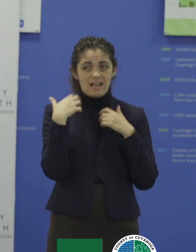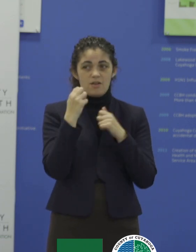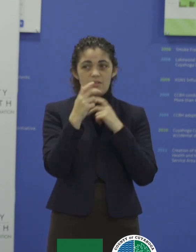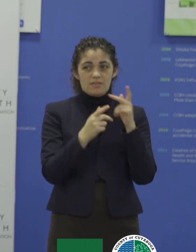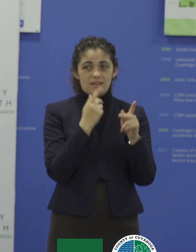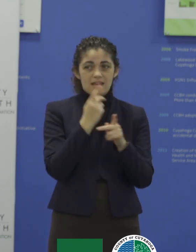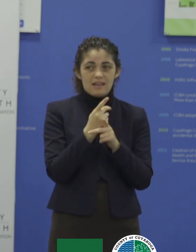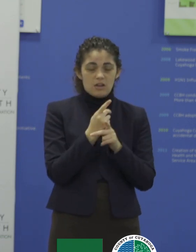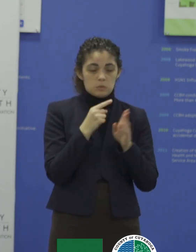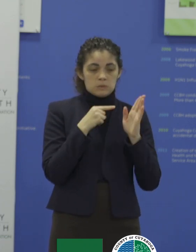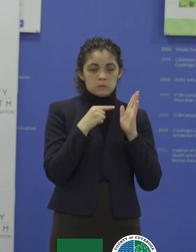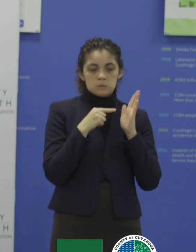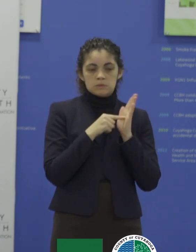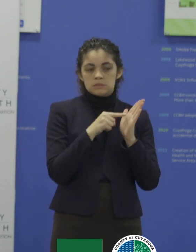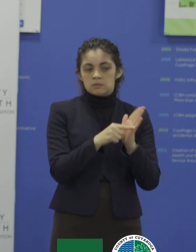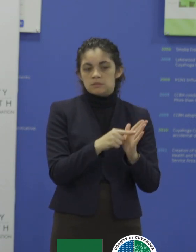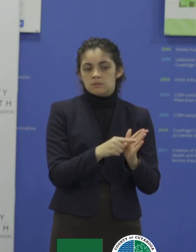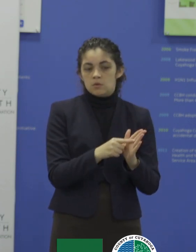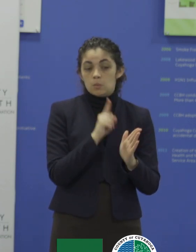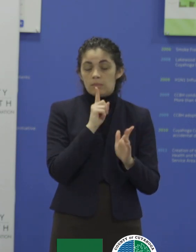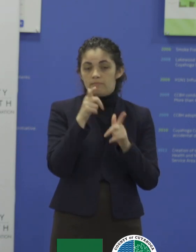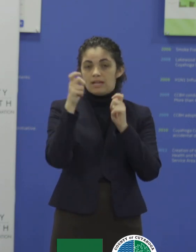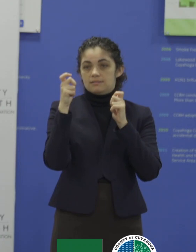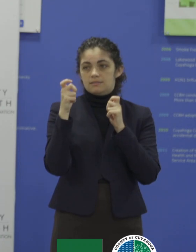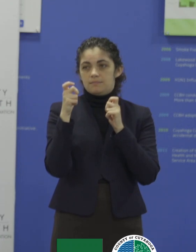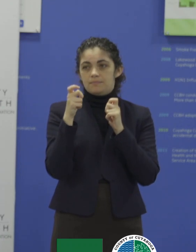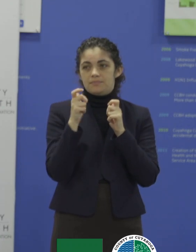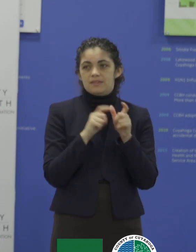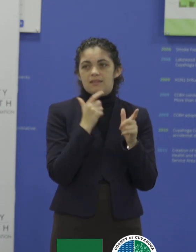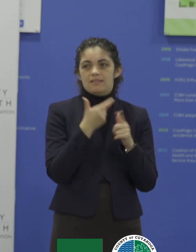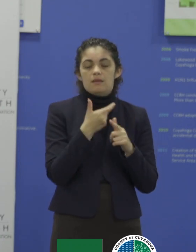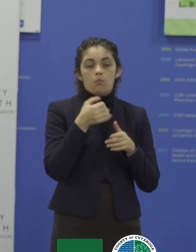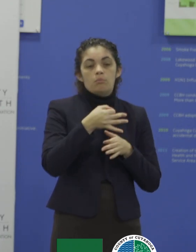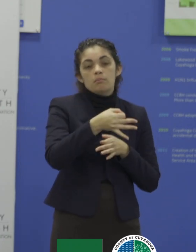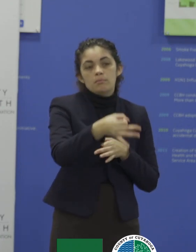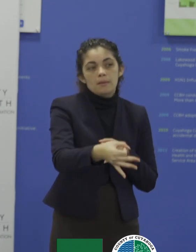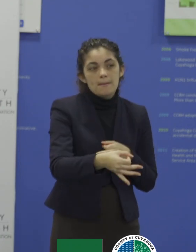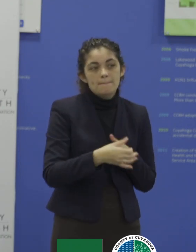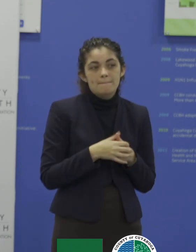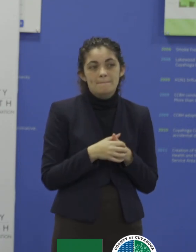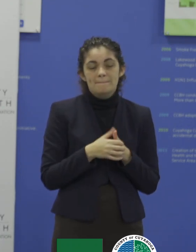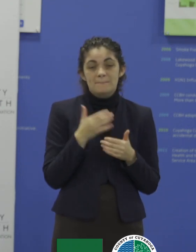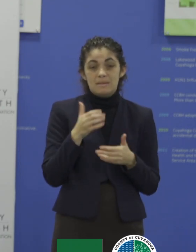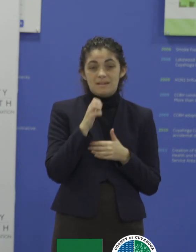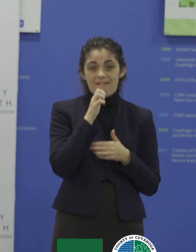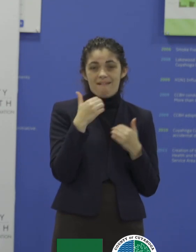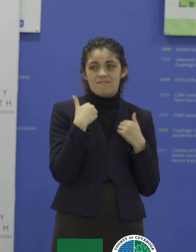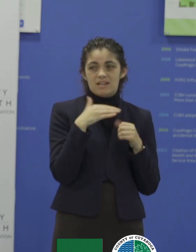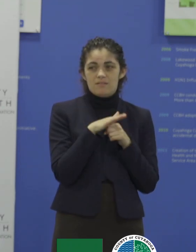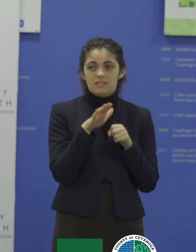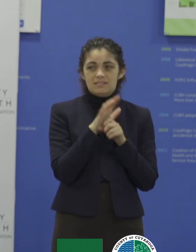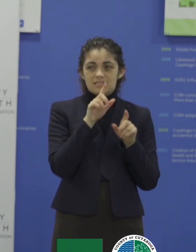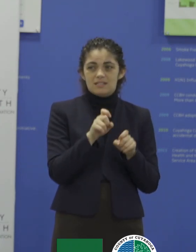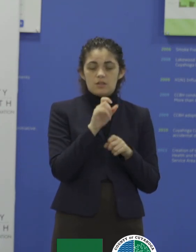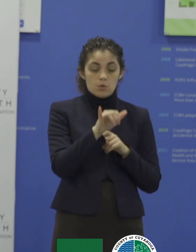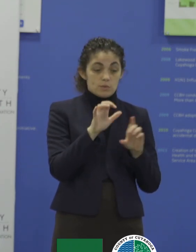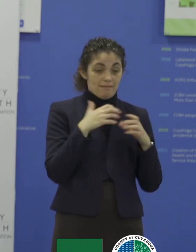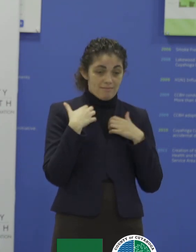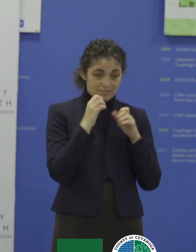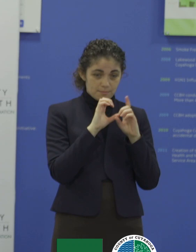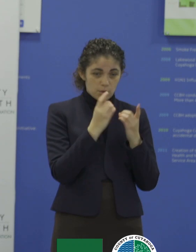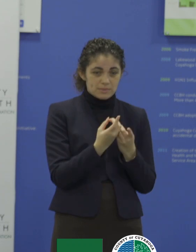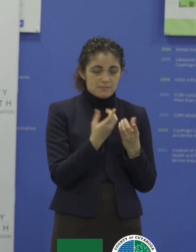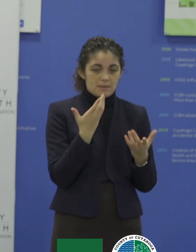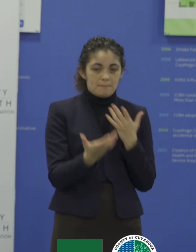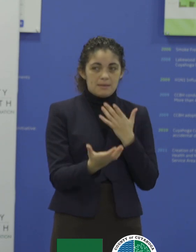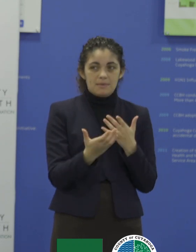who become symptomatic pretty quickly rather than other places maybe that don't have testing, and so those health departments